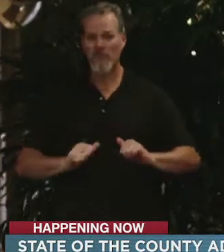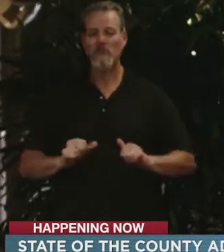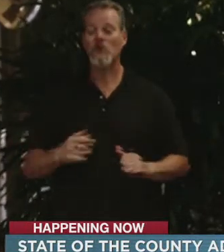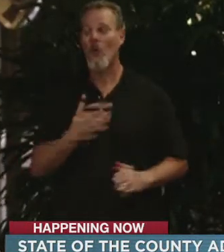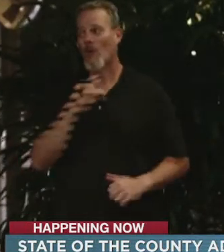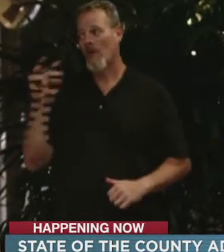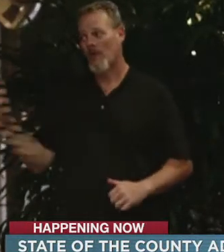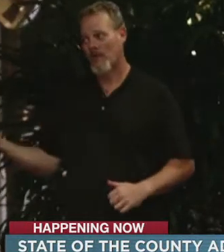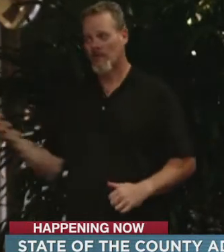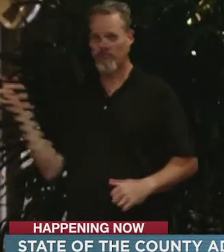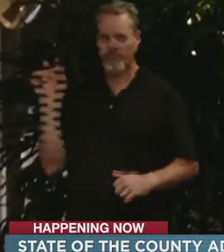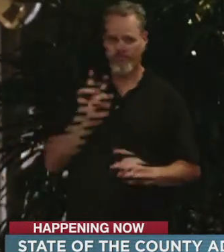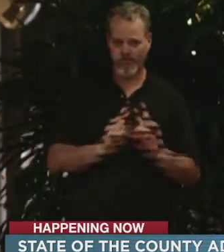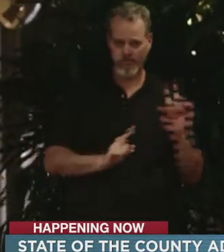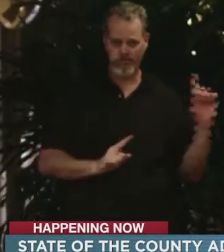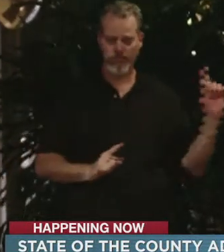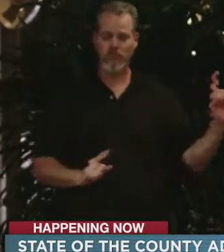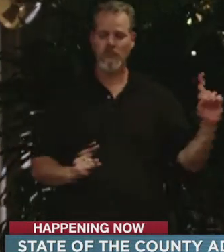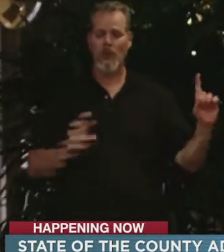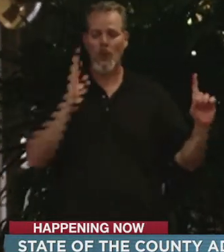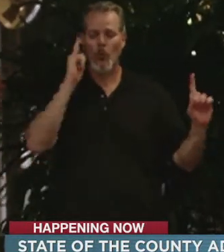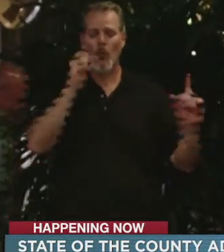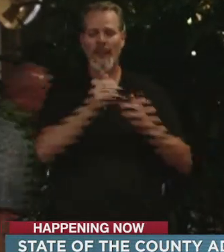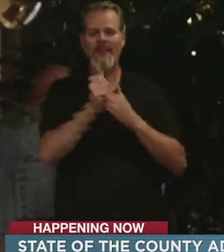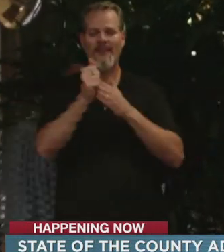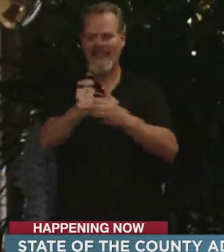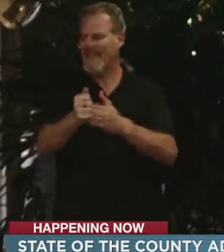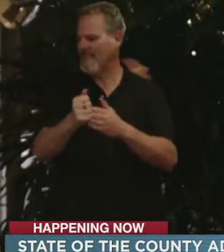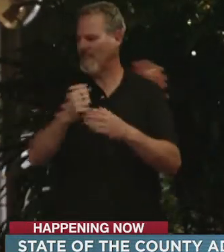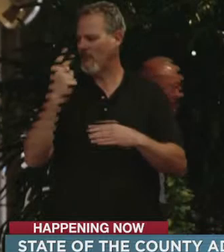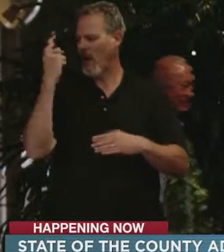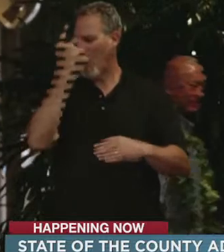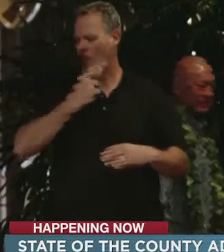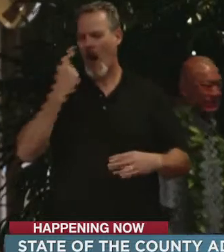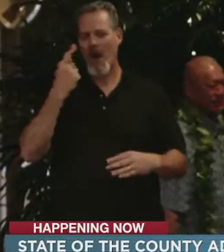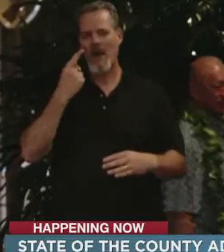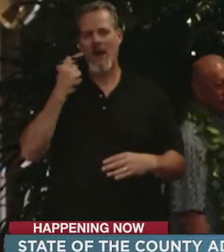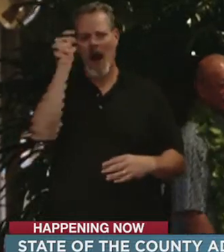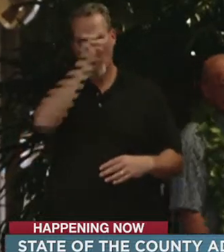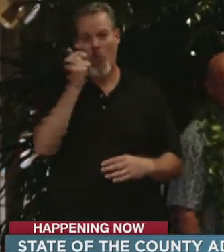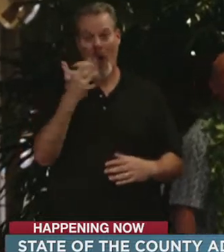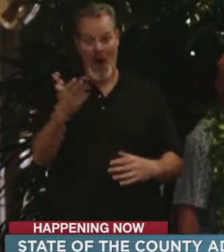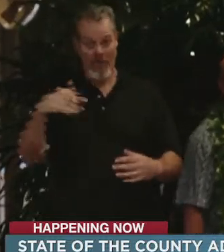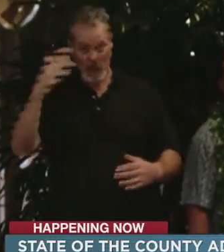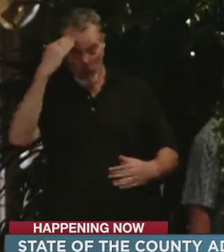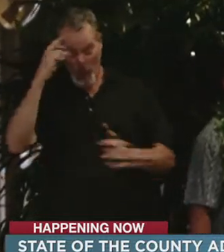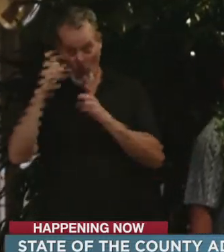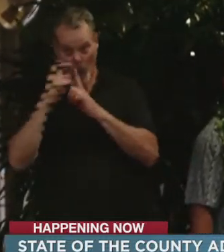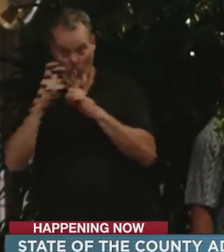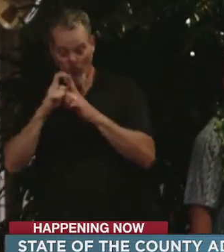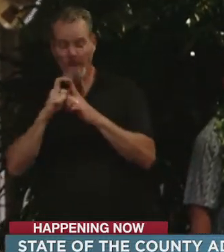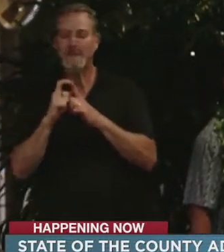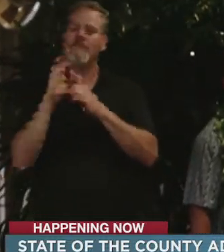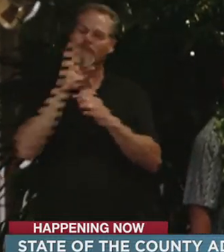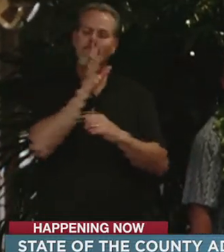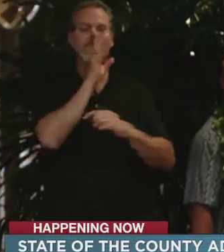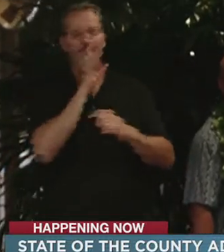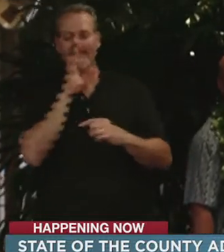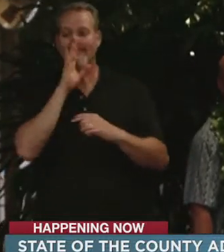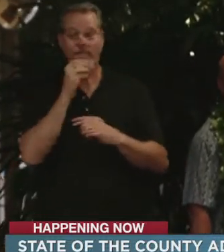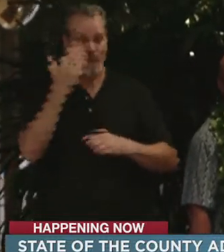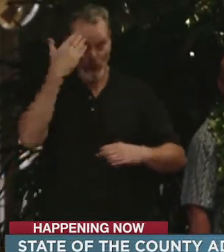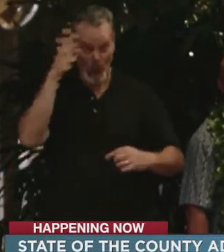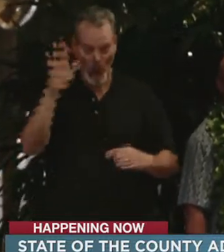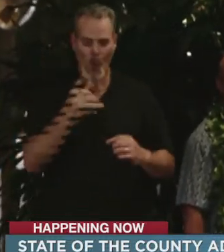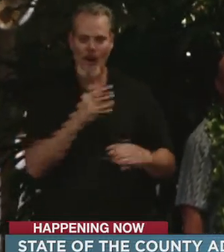Chan will lead us in Hawaii Aloha. Those of you who know the words, please sing along. Those of you who don't, hold a hand, smile, raise them up at